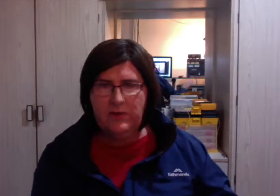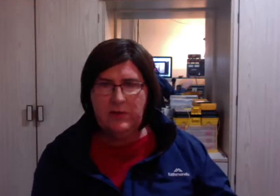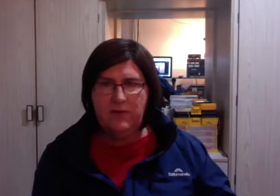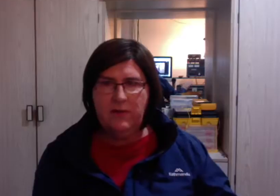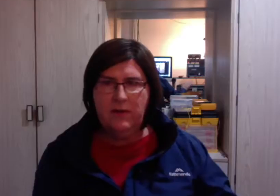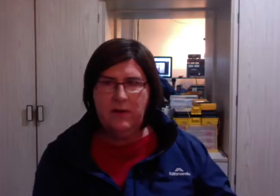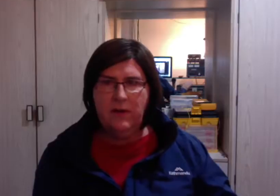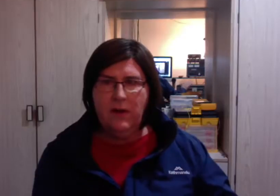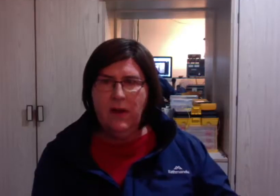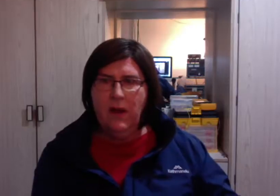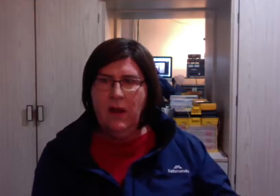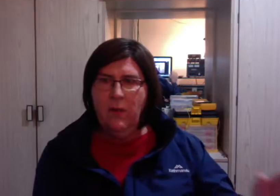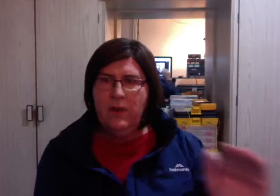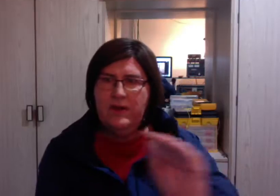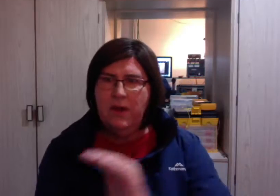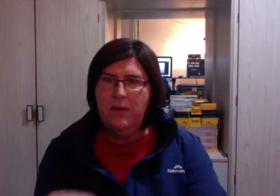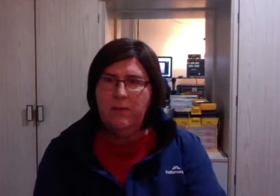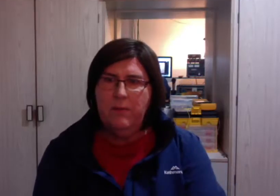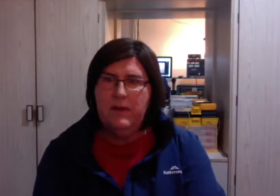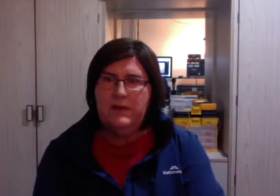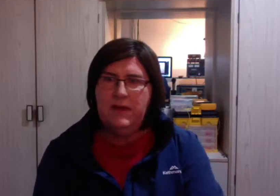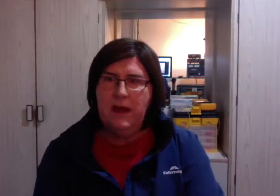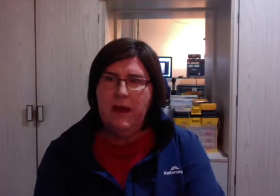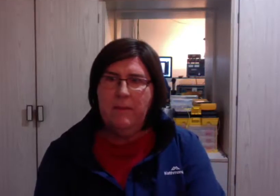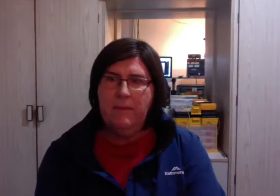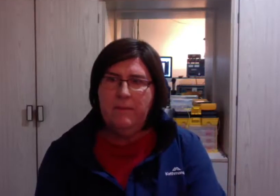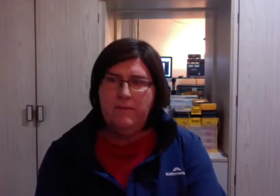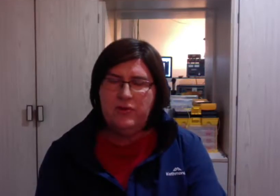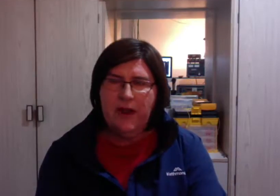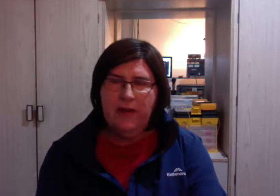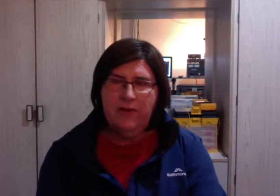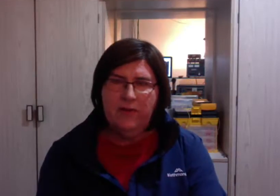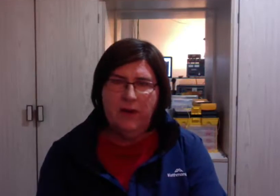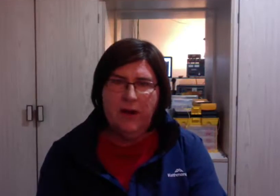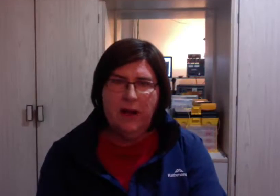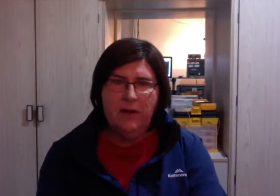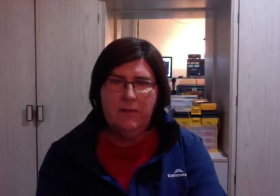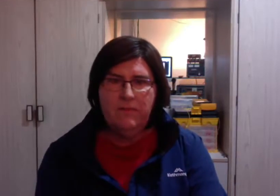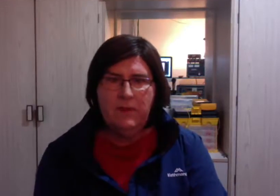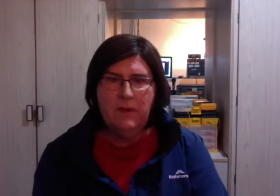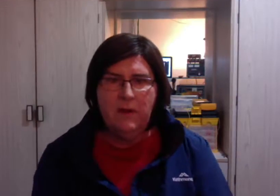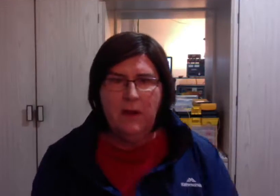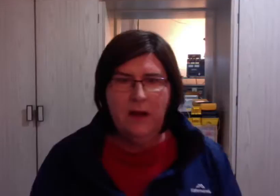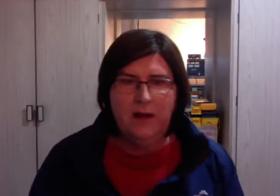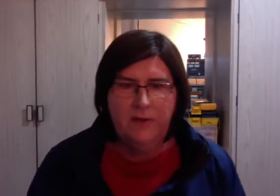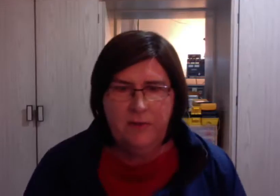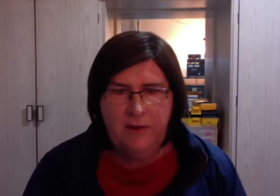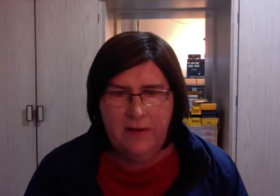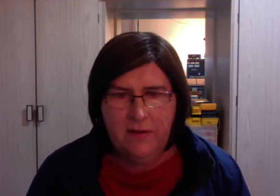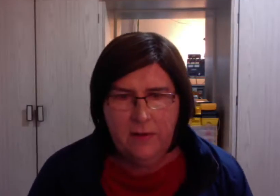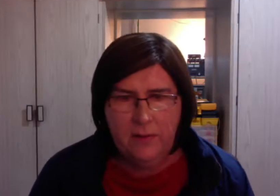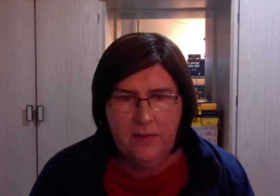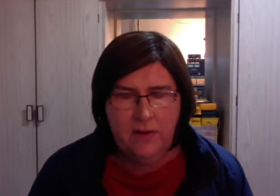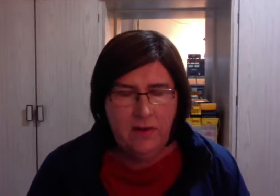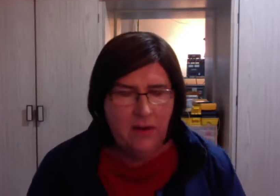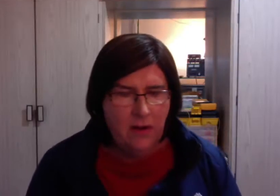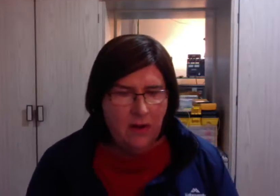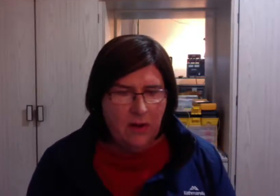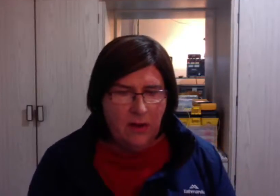is we don't permit trailers on our Simpson desert trips.